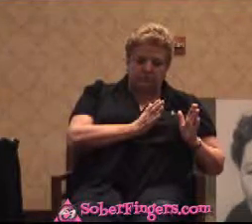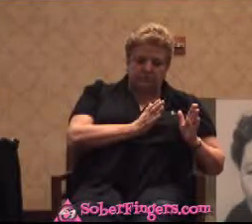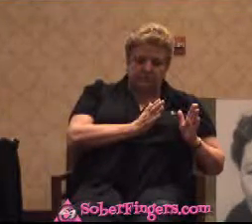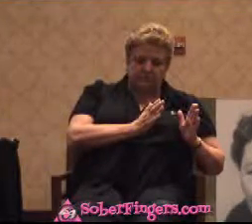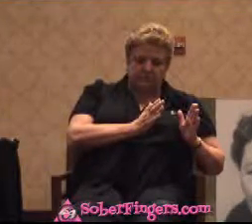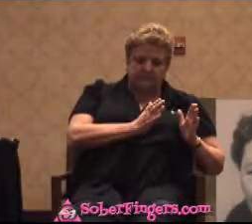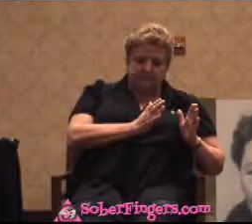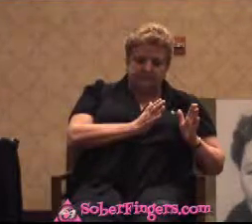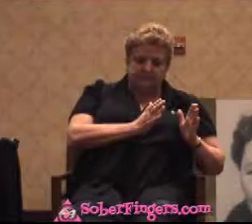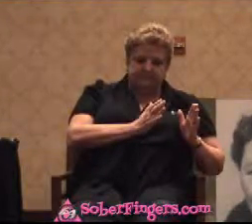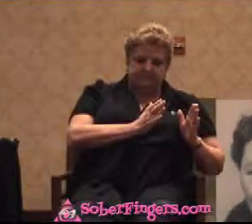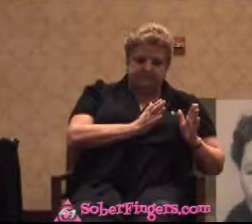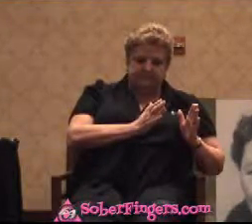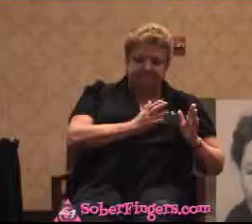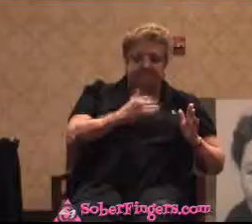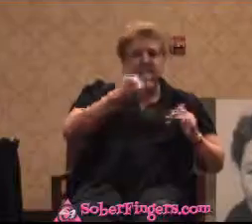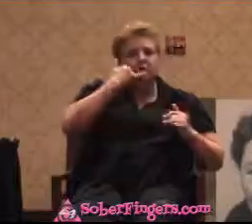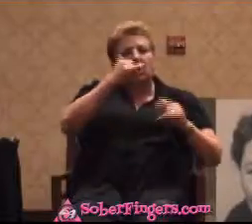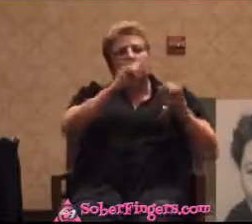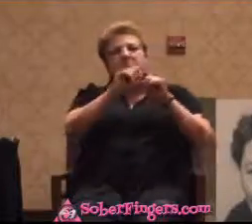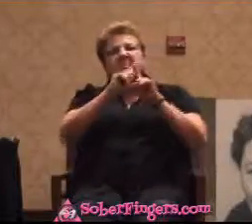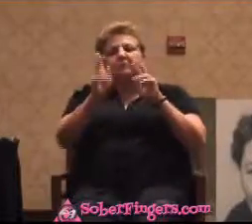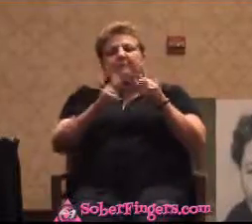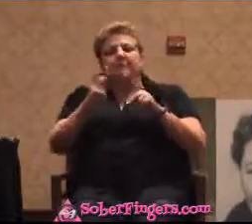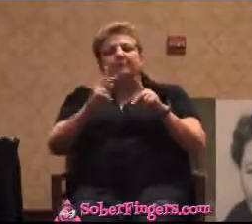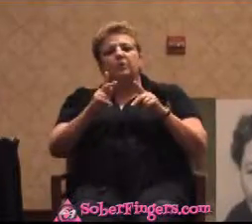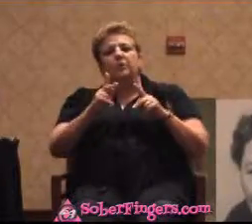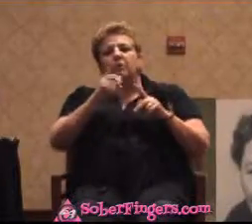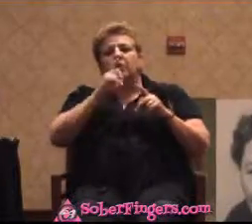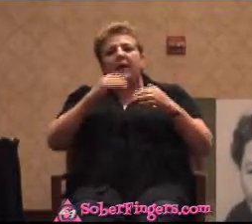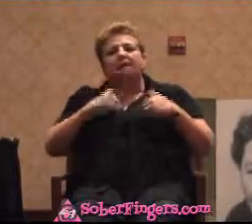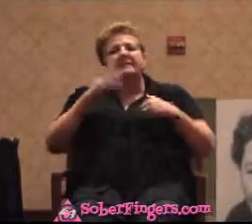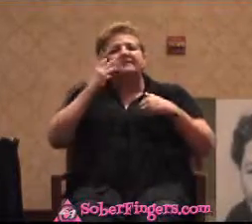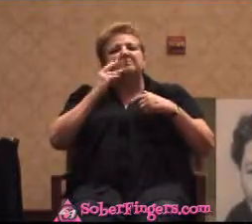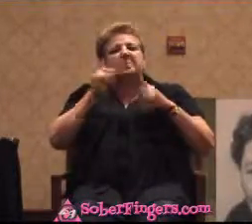people in my life who had that experience with their relatives. And